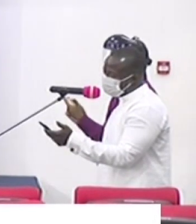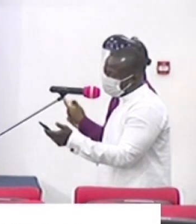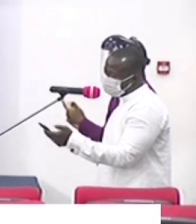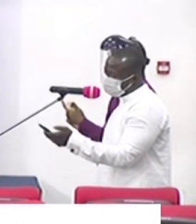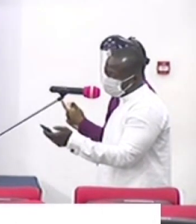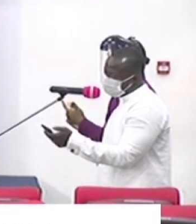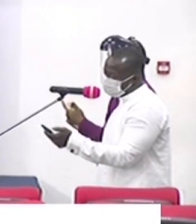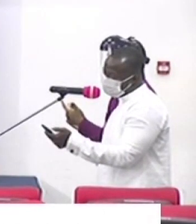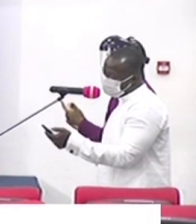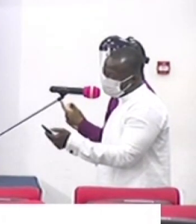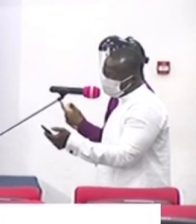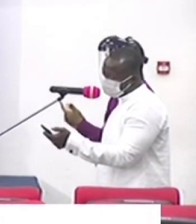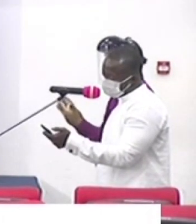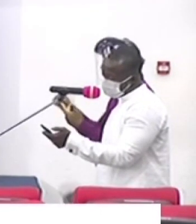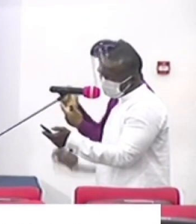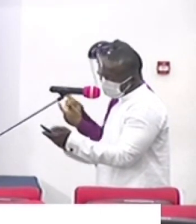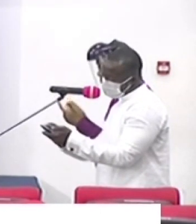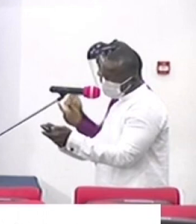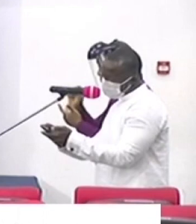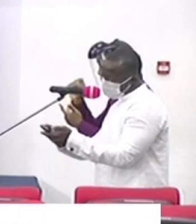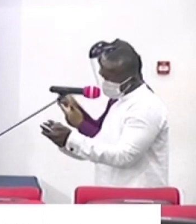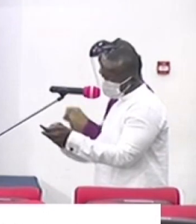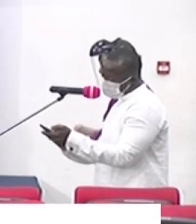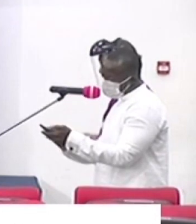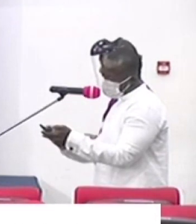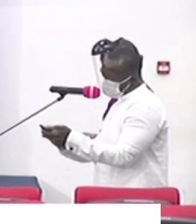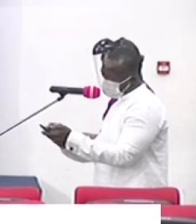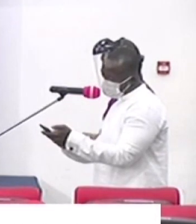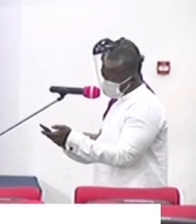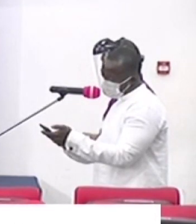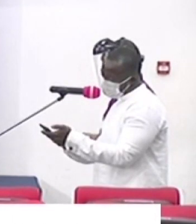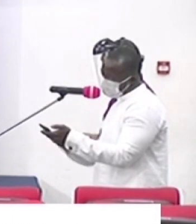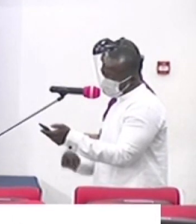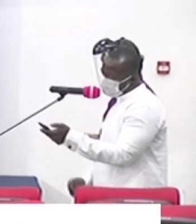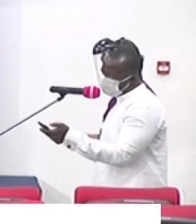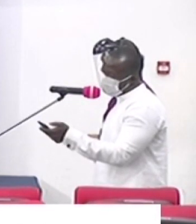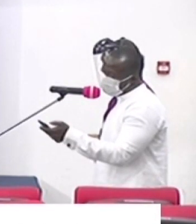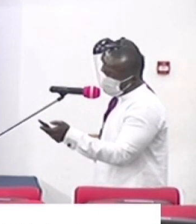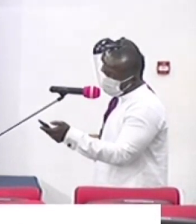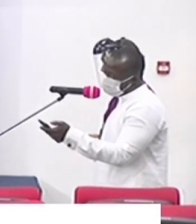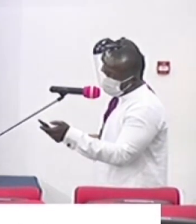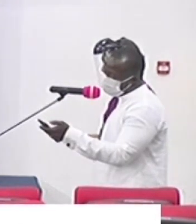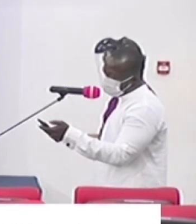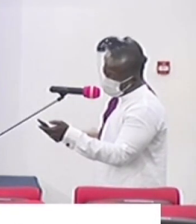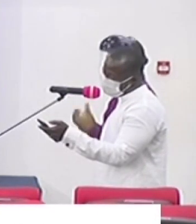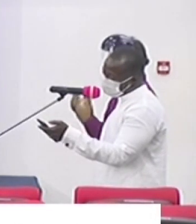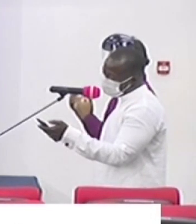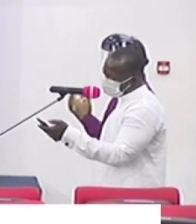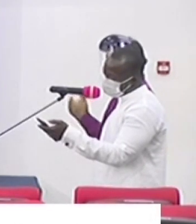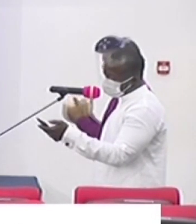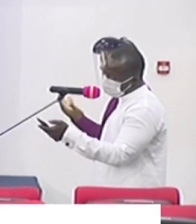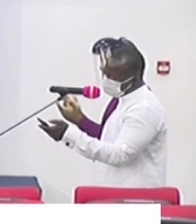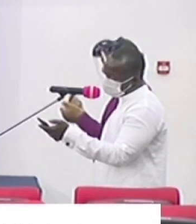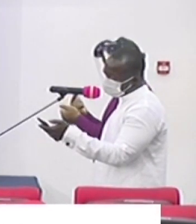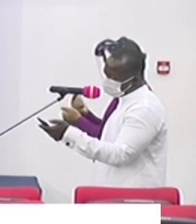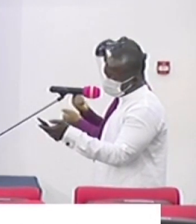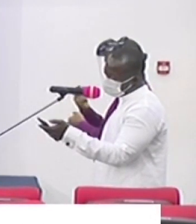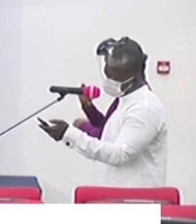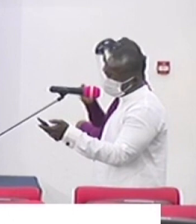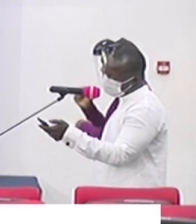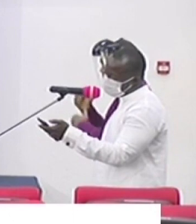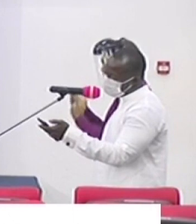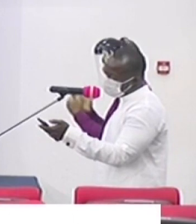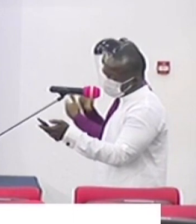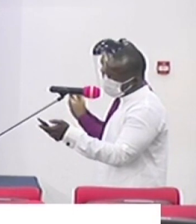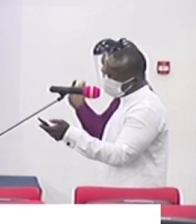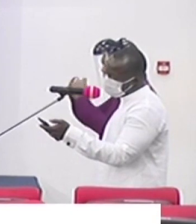there's also another question on okay, in spite of the achievements of the Ghana Health Service, it